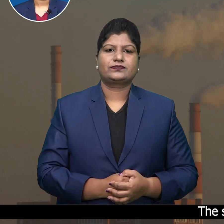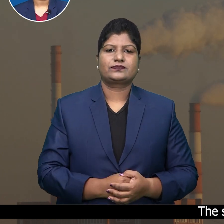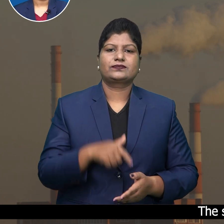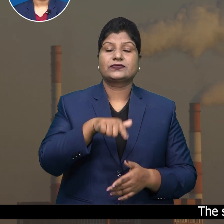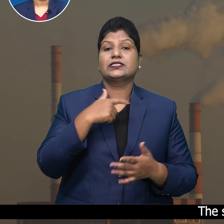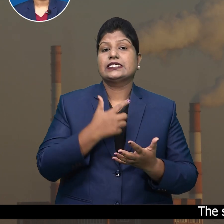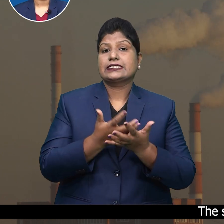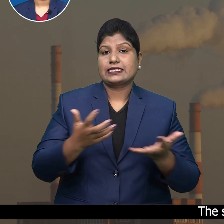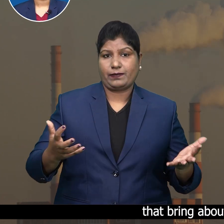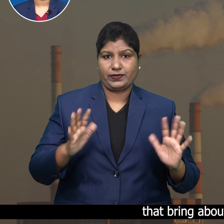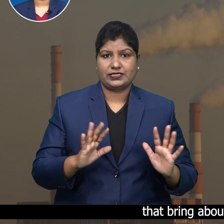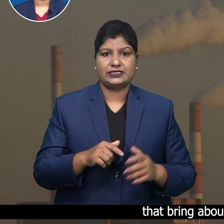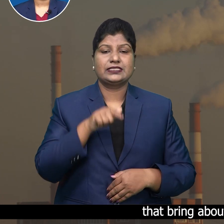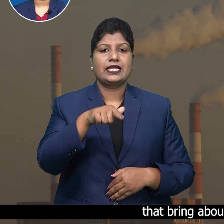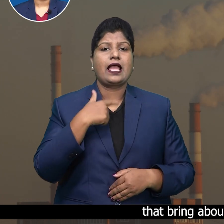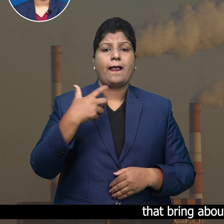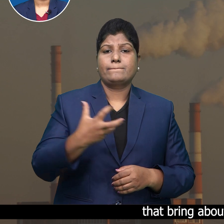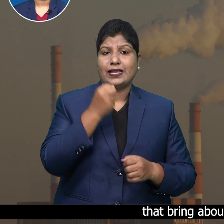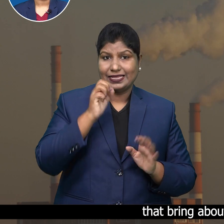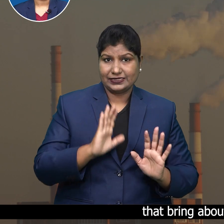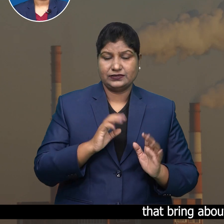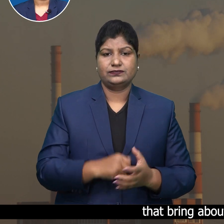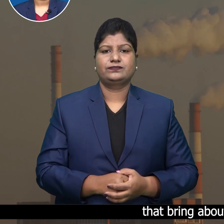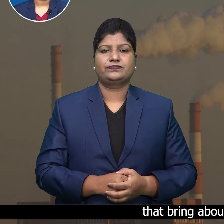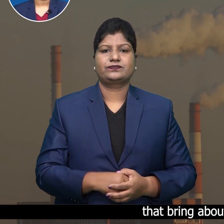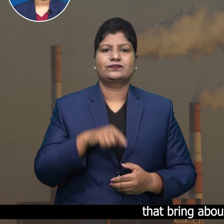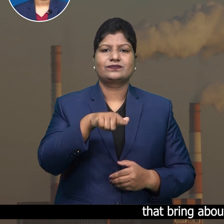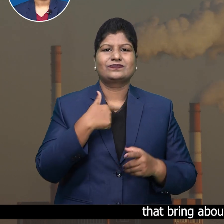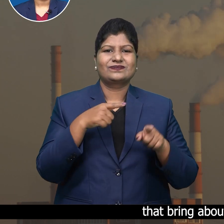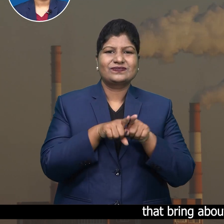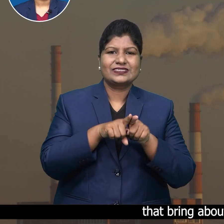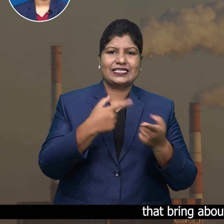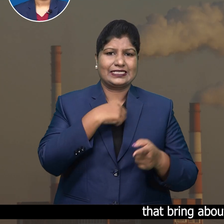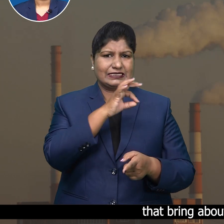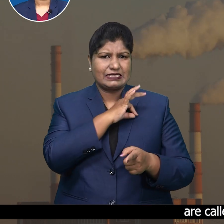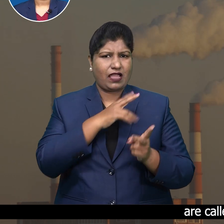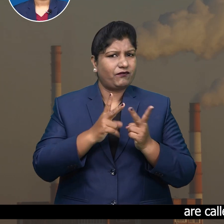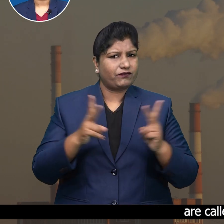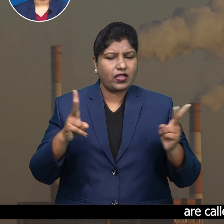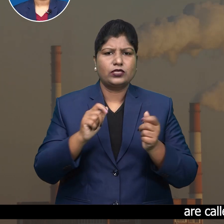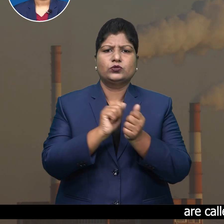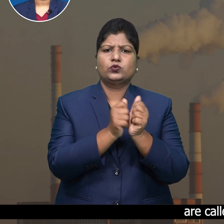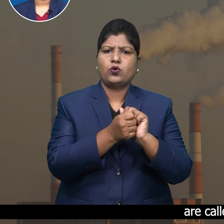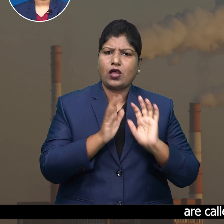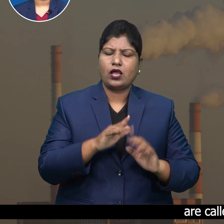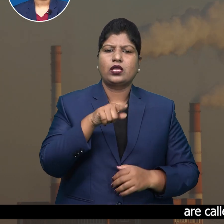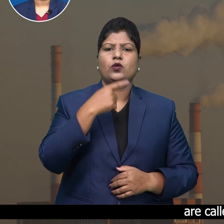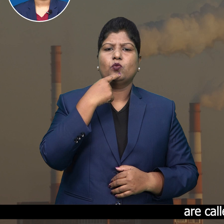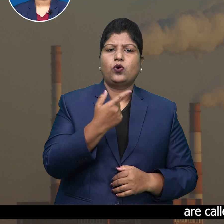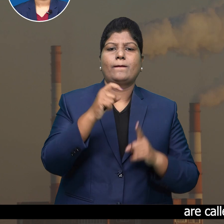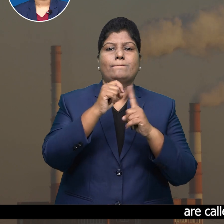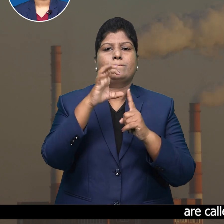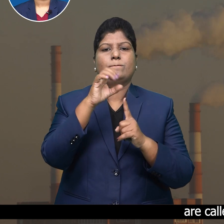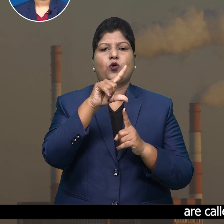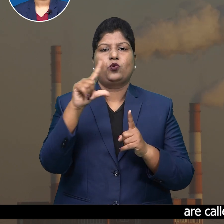The substances that bring about undesirable changes are called